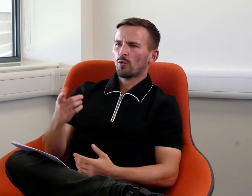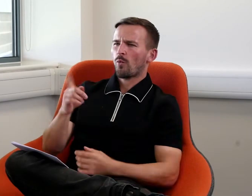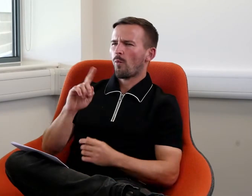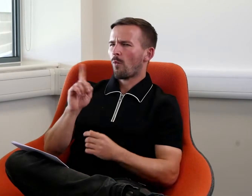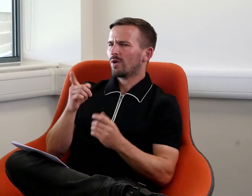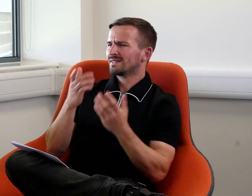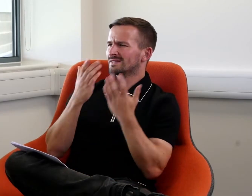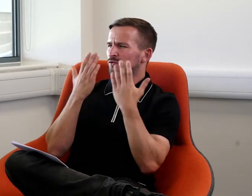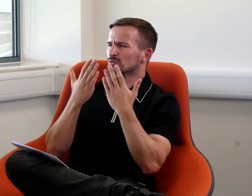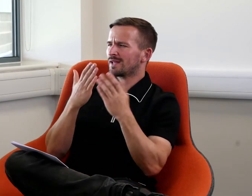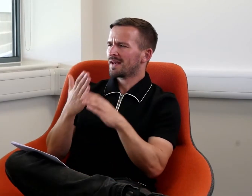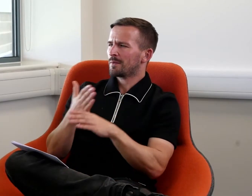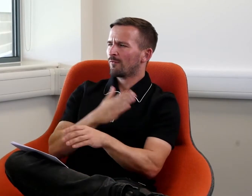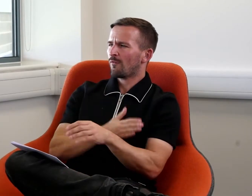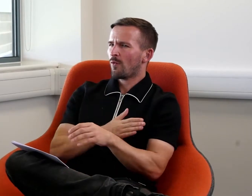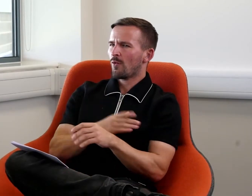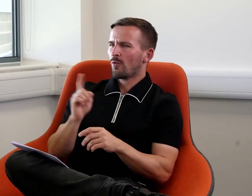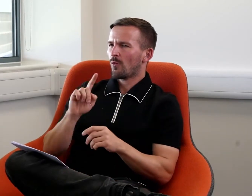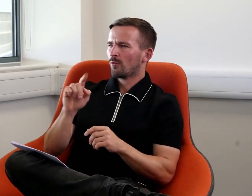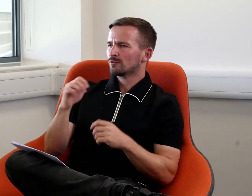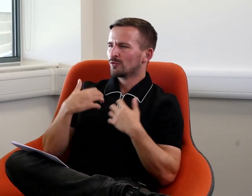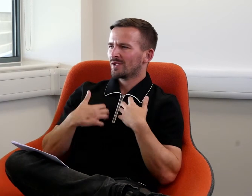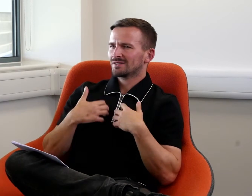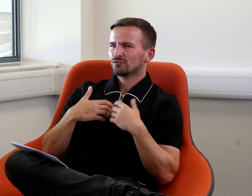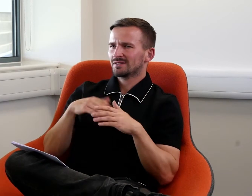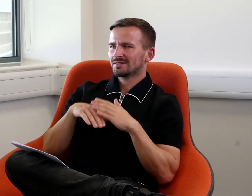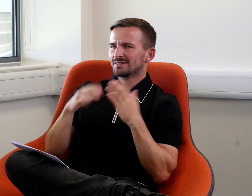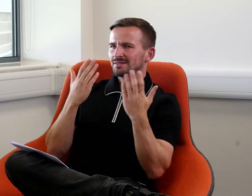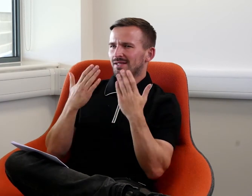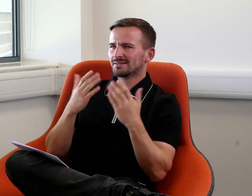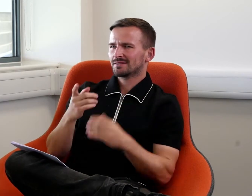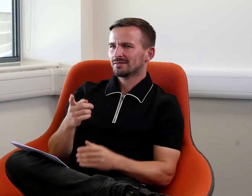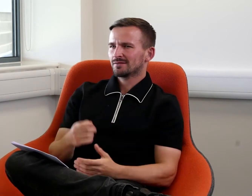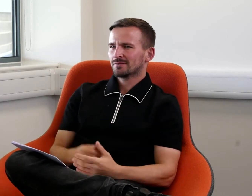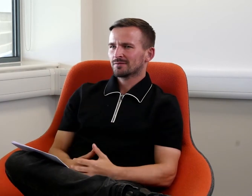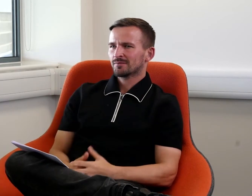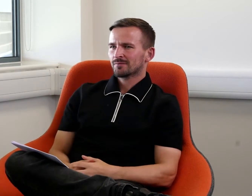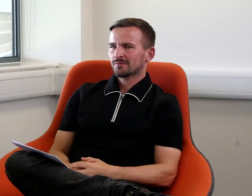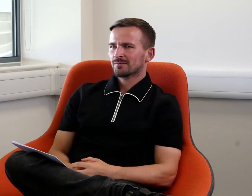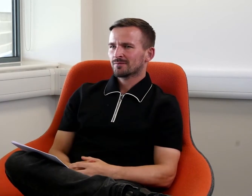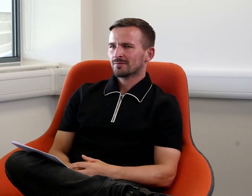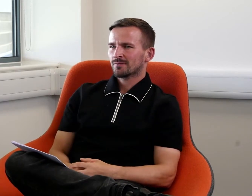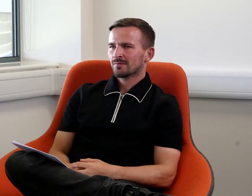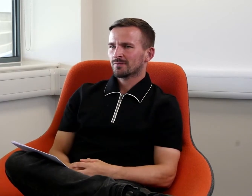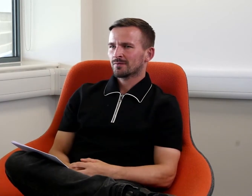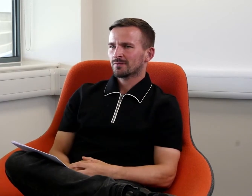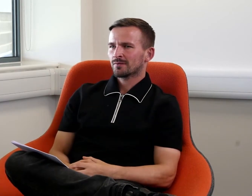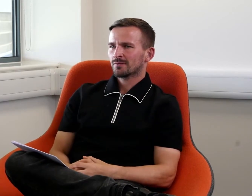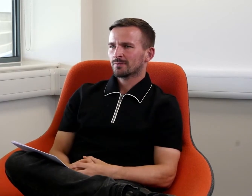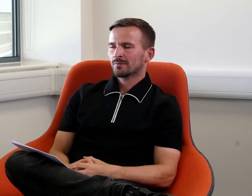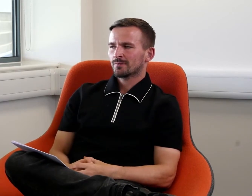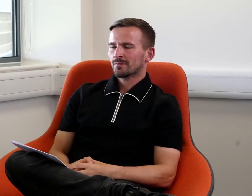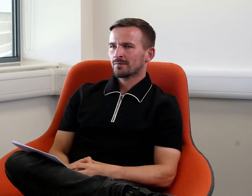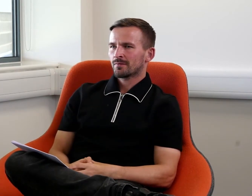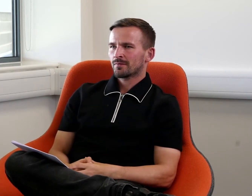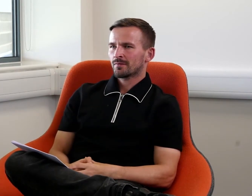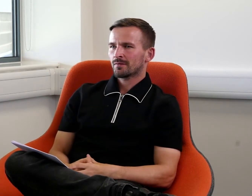Oh, brilliant. So what did you study then previously? What was your interests? What did you read? I did science